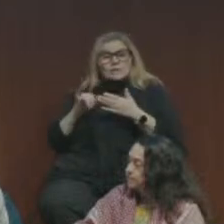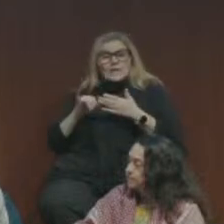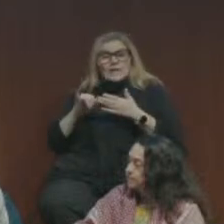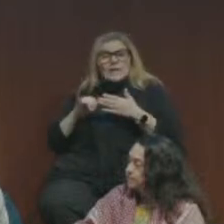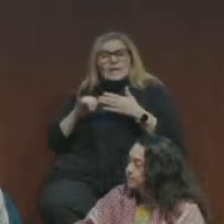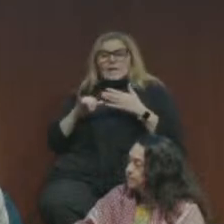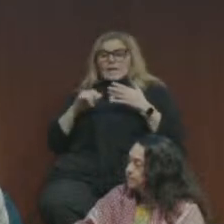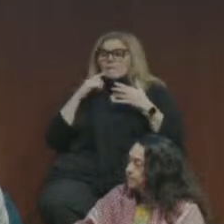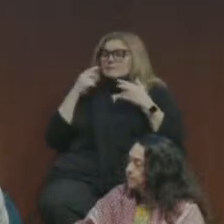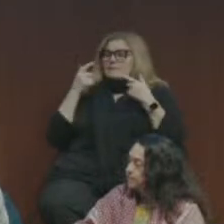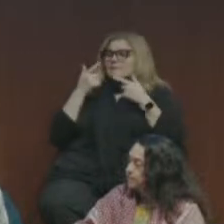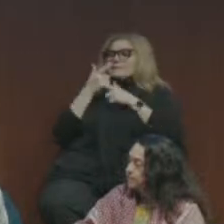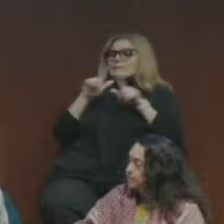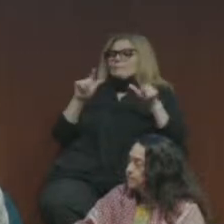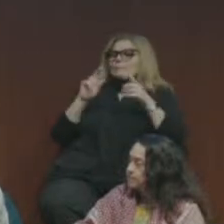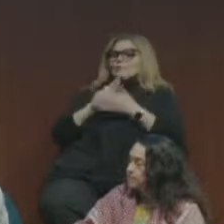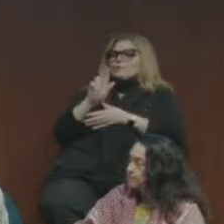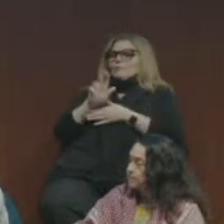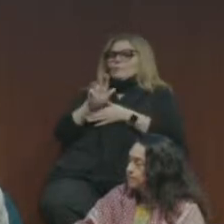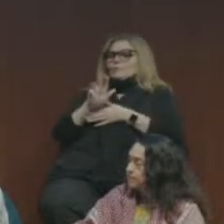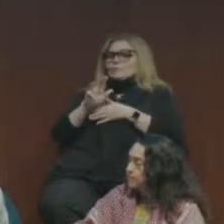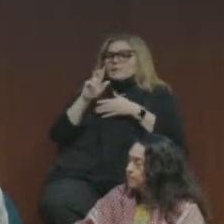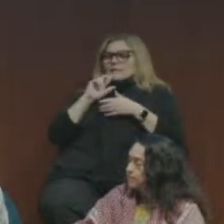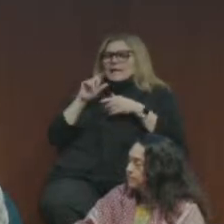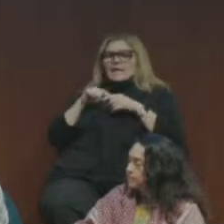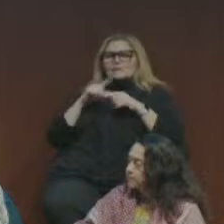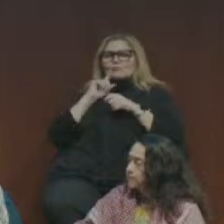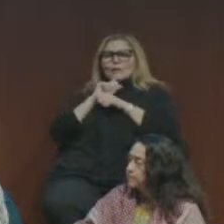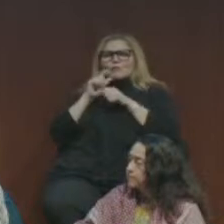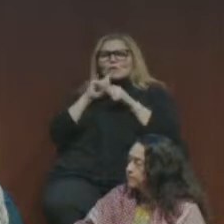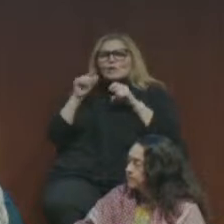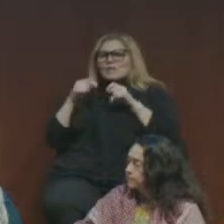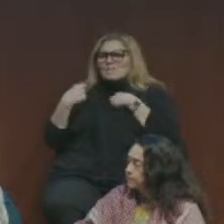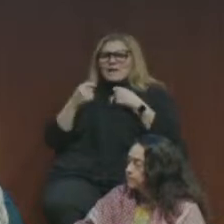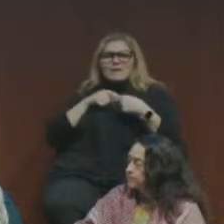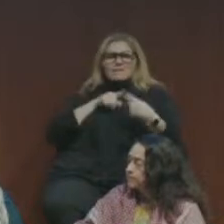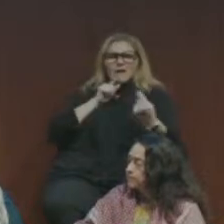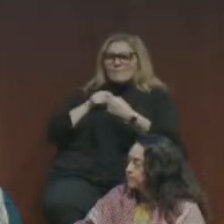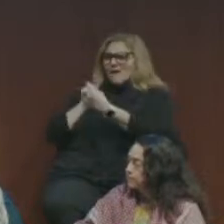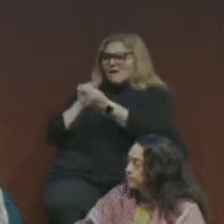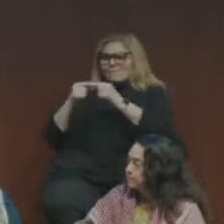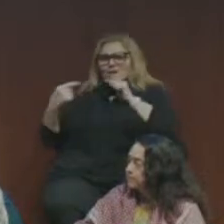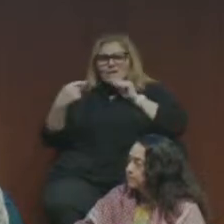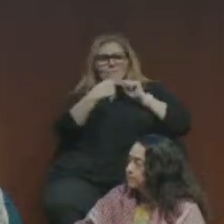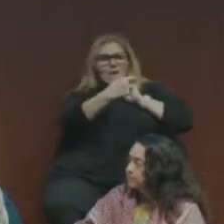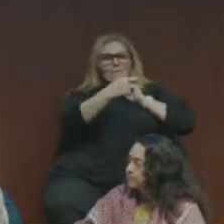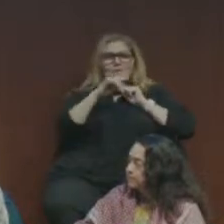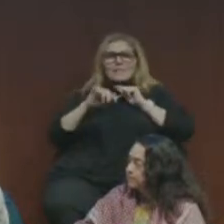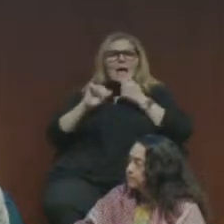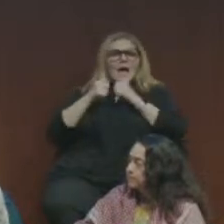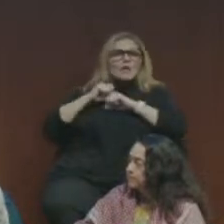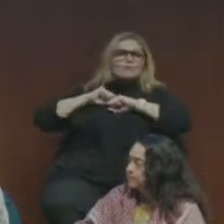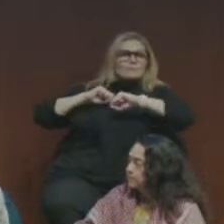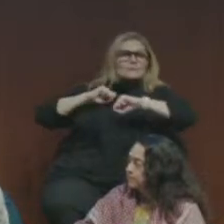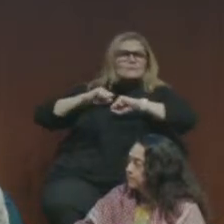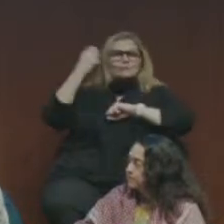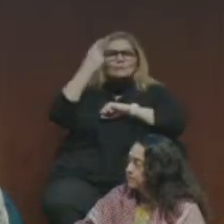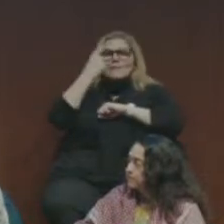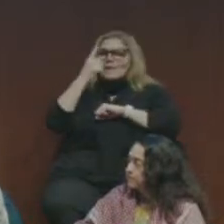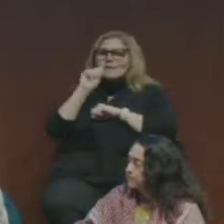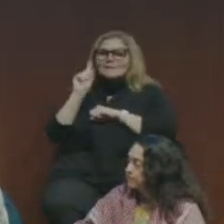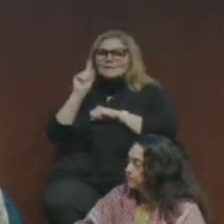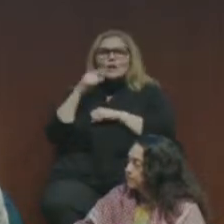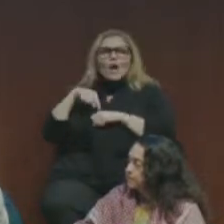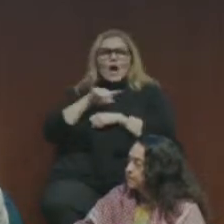neoliberal university, is to pit us against one another. And I think the only way to resist that is to realize that